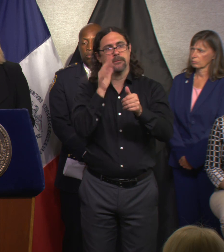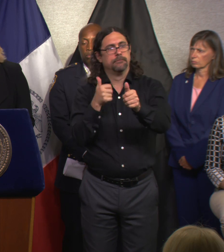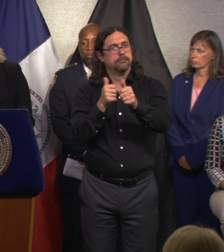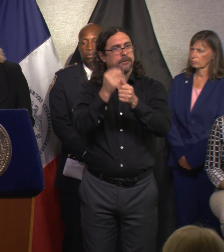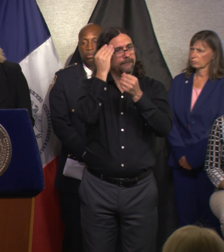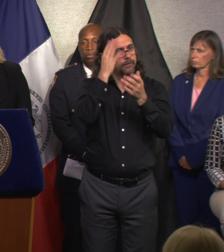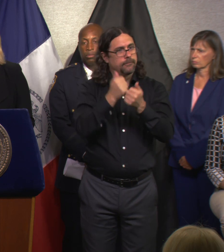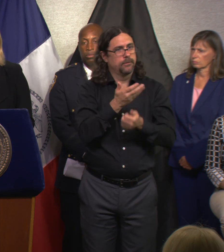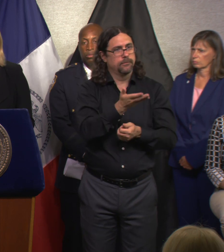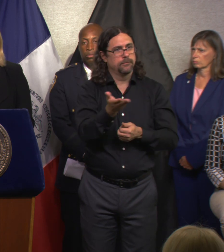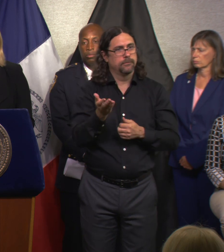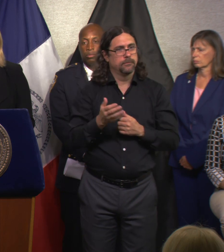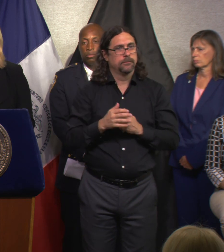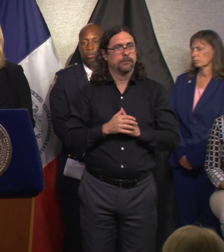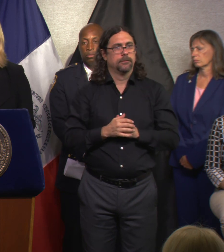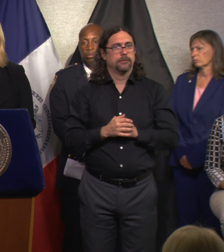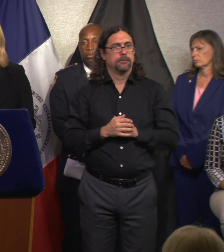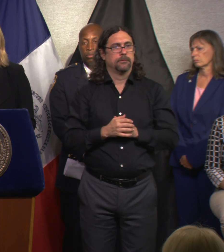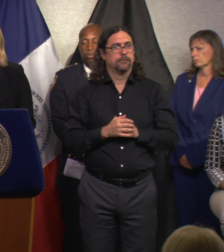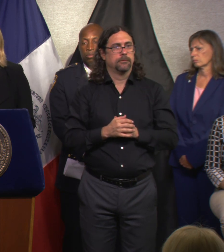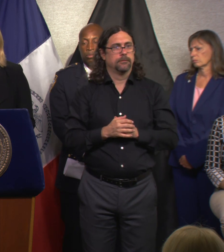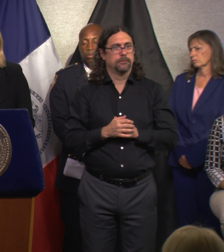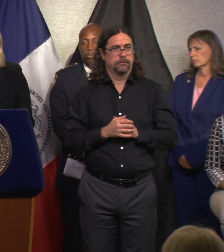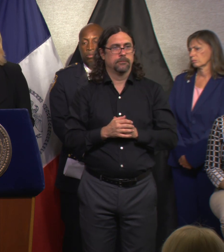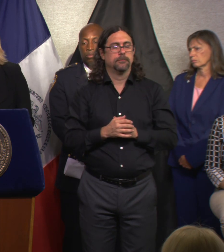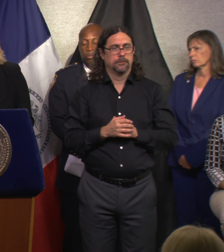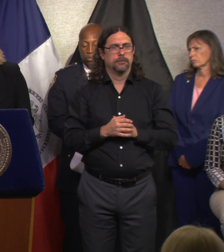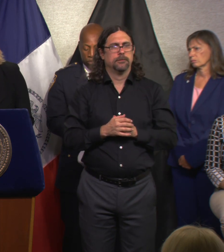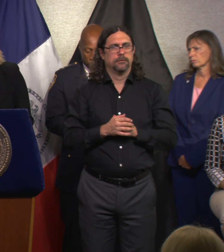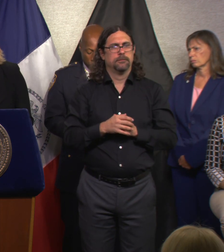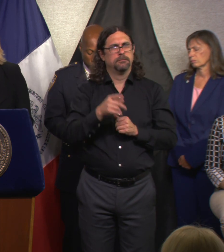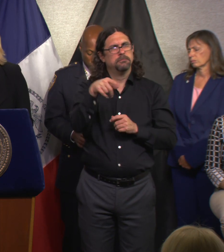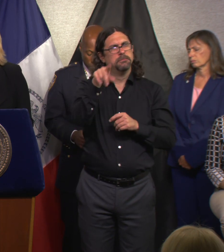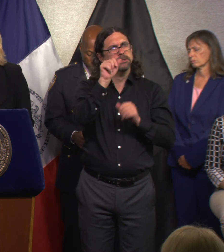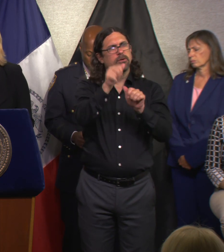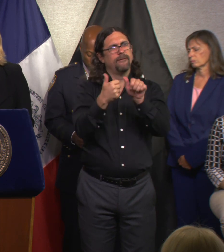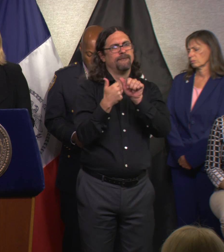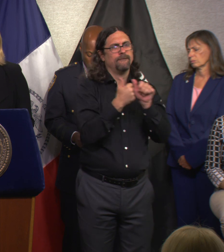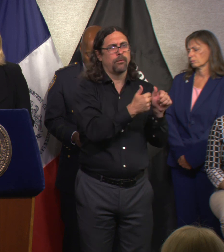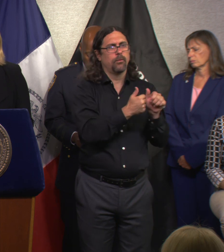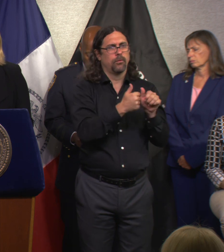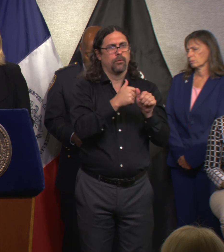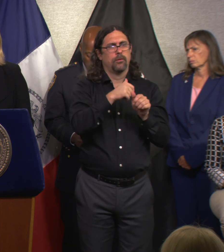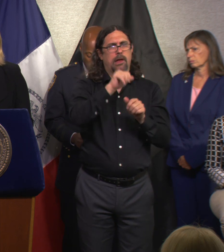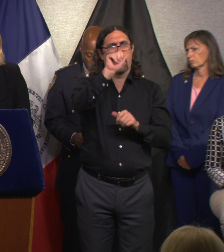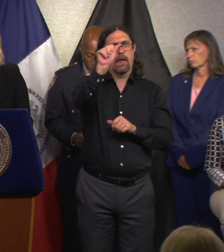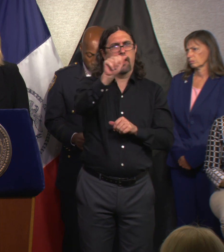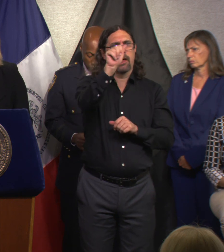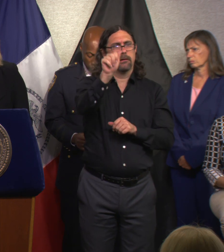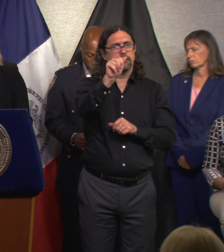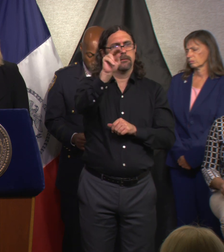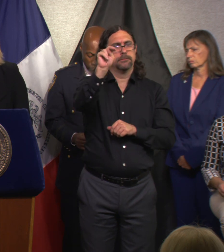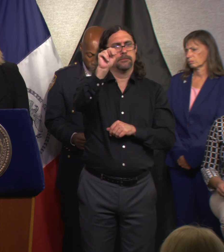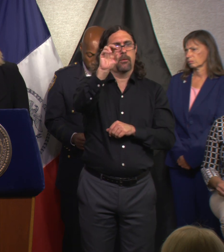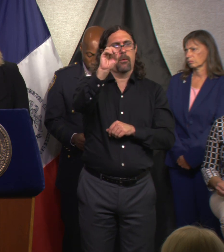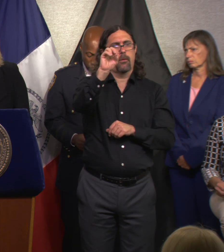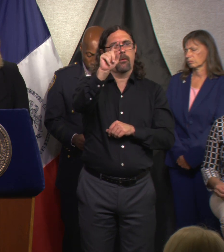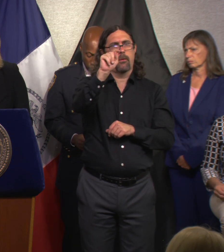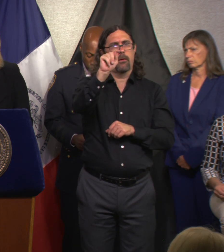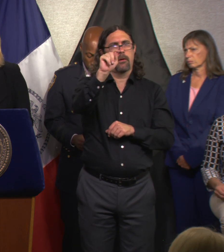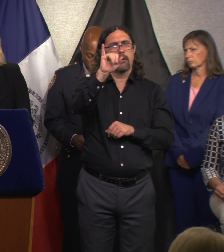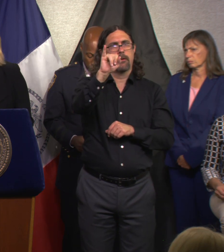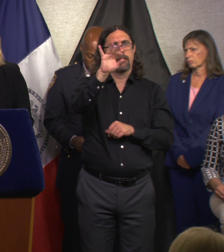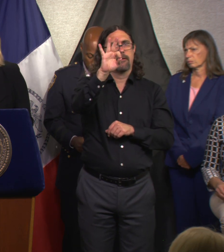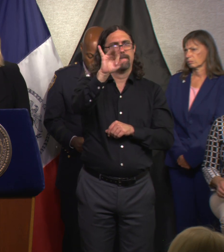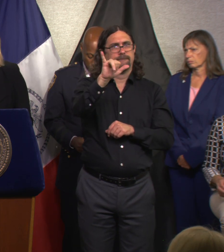@NotifyNYC on Twitter or download the app on your smartphone to receive the latest updates on the heat conditions. A couple things